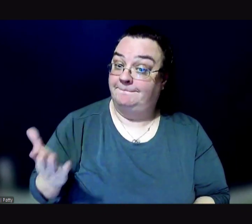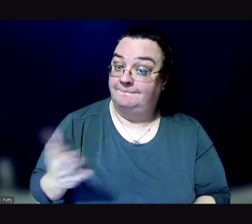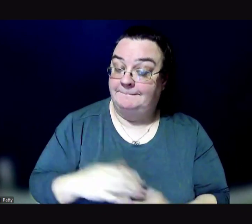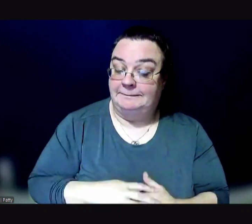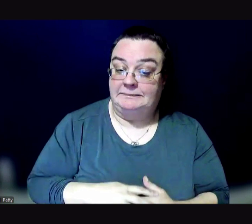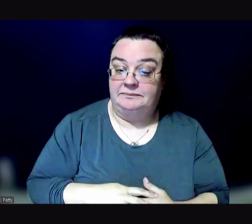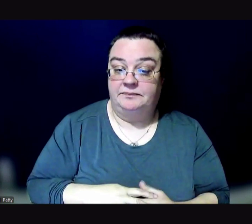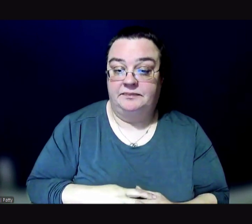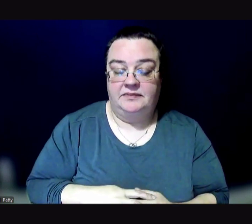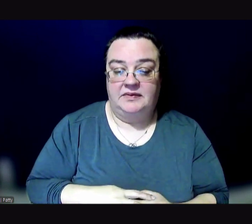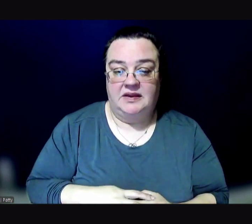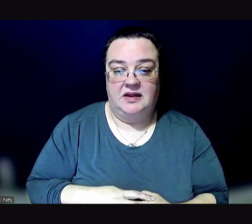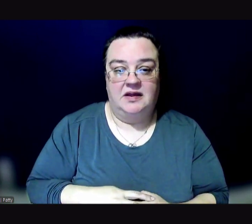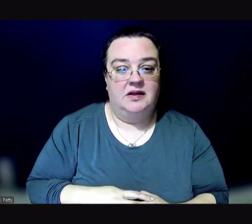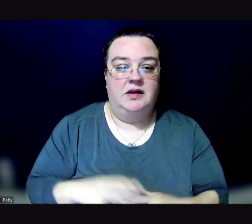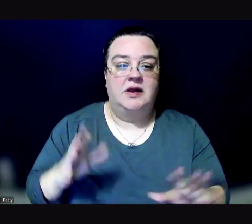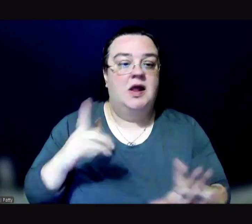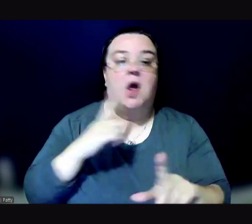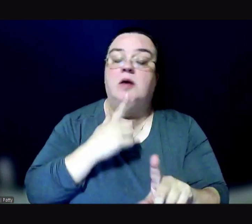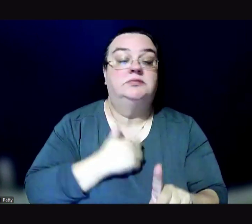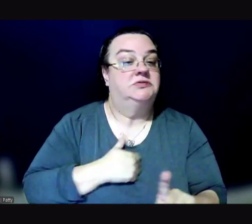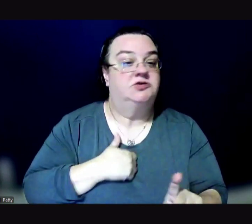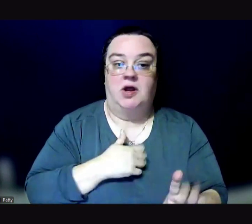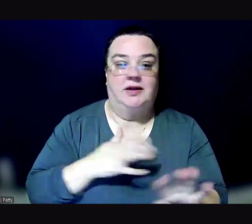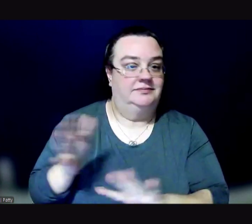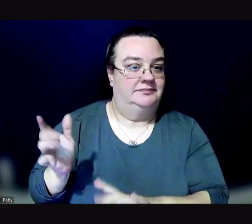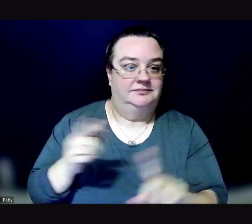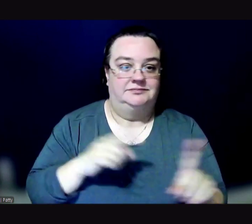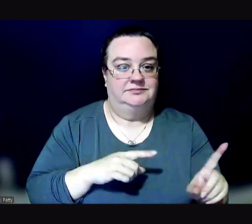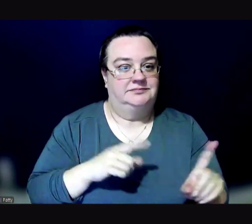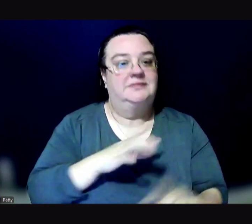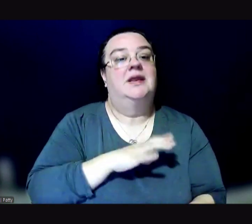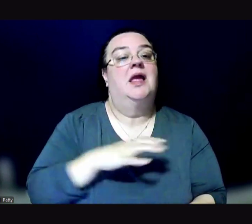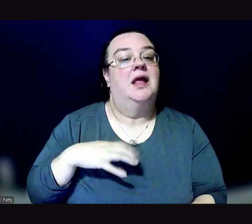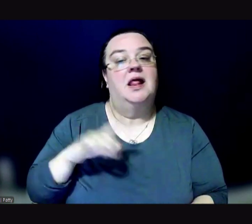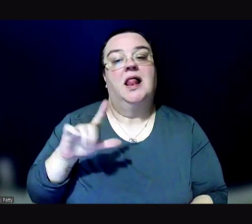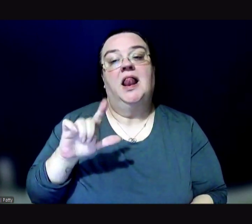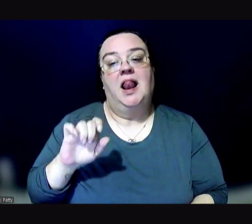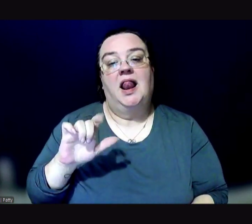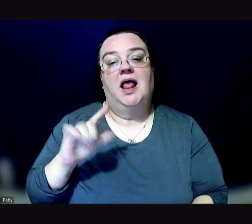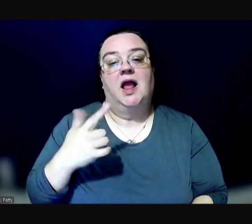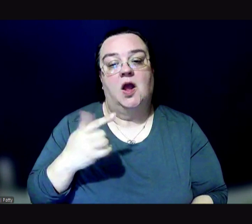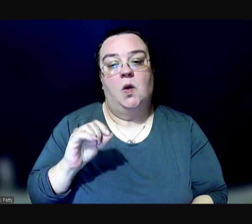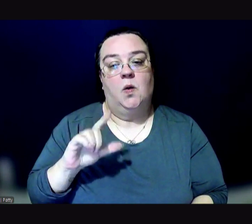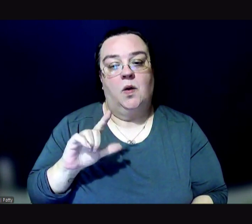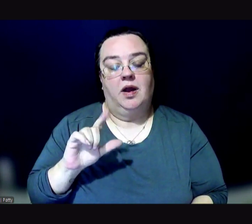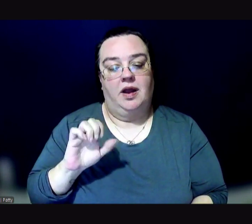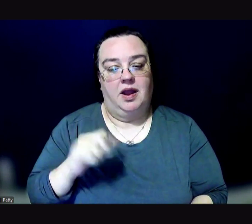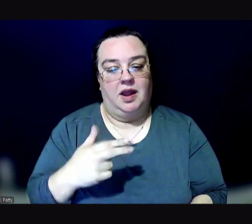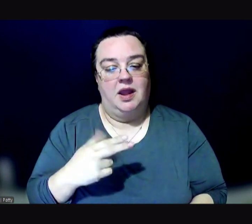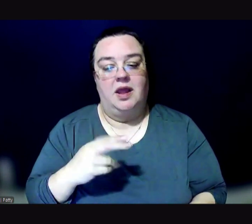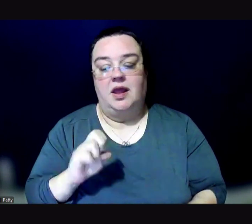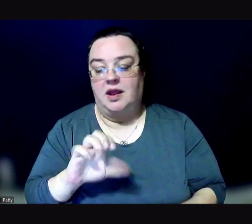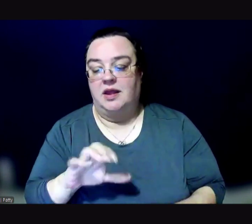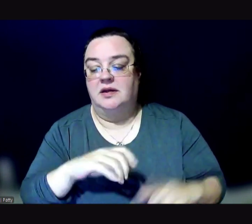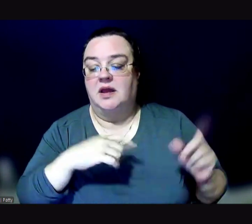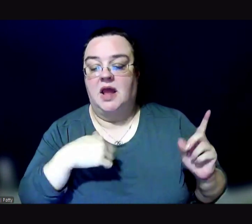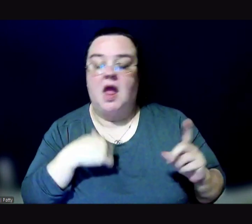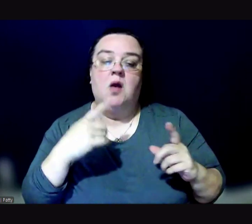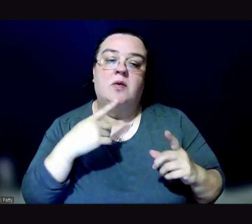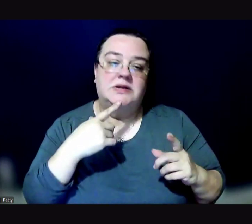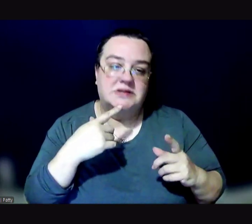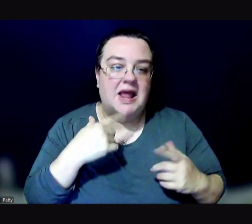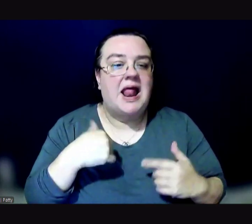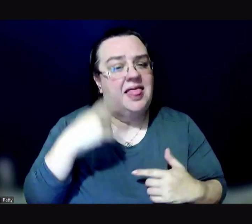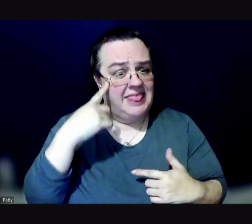I was just going to, yeah. Oh, sorry. Councilmember LeGloheck. I was just going to say that, and I think I've told this